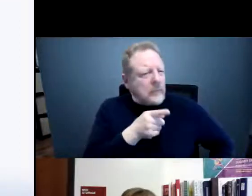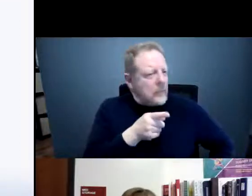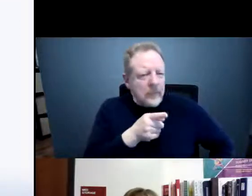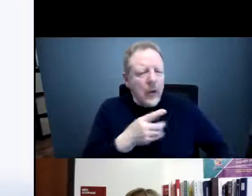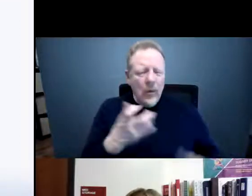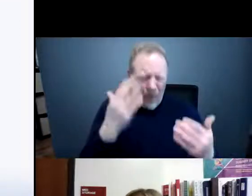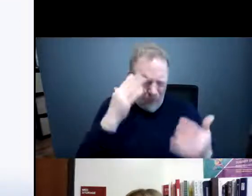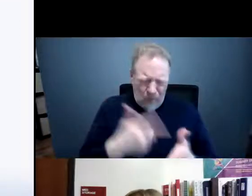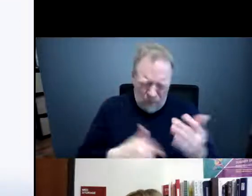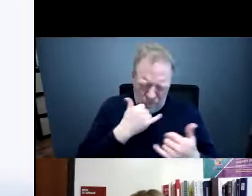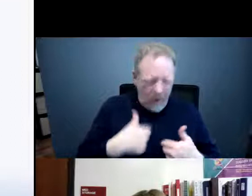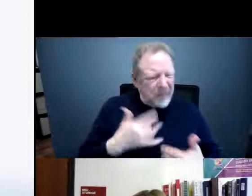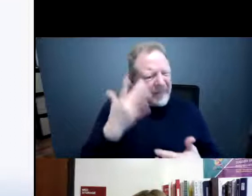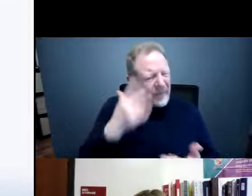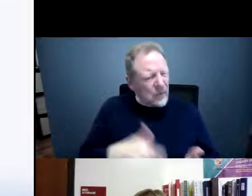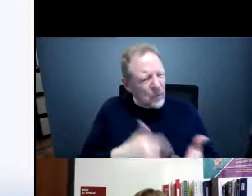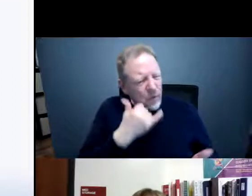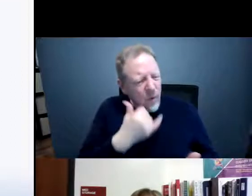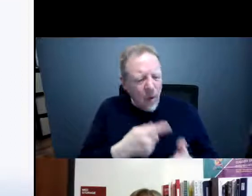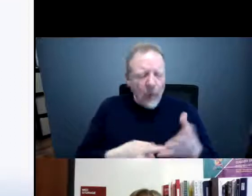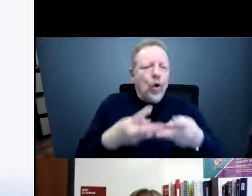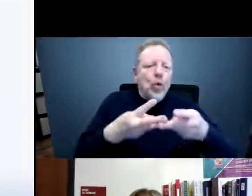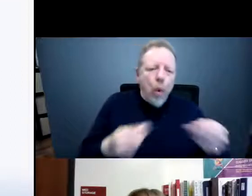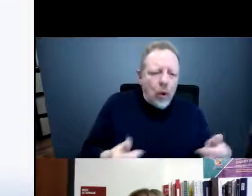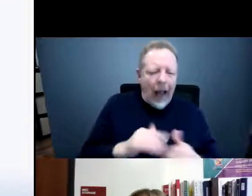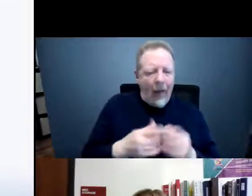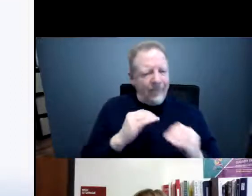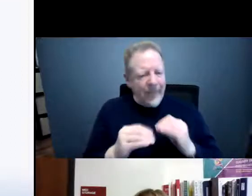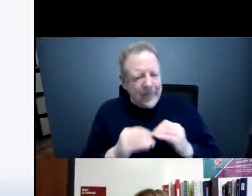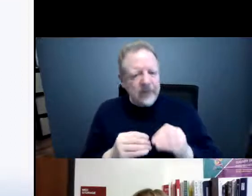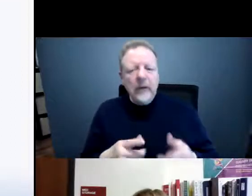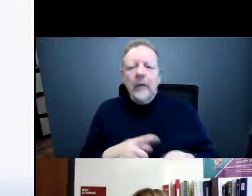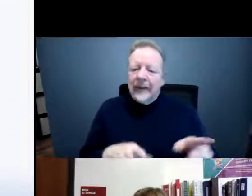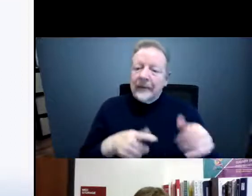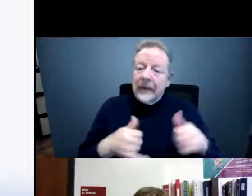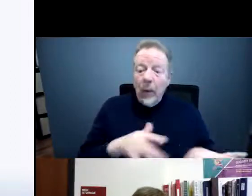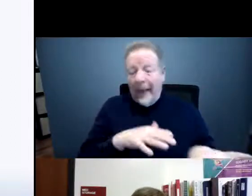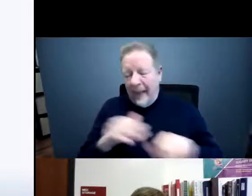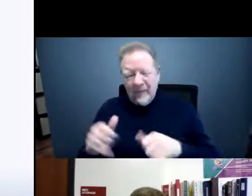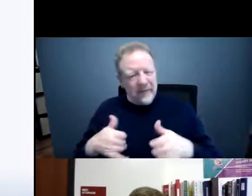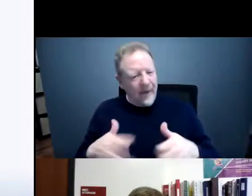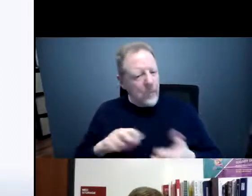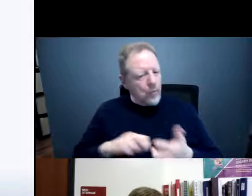don't know what the solution is. So essentially they still have a problem. without access to